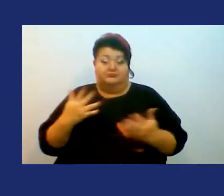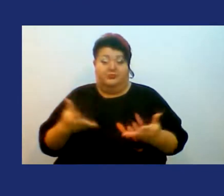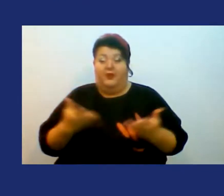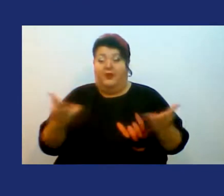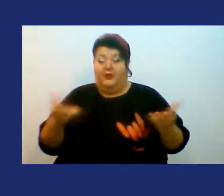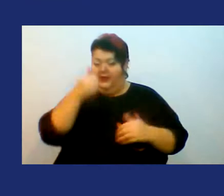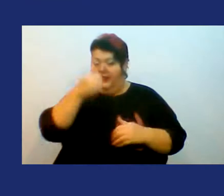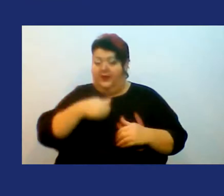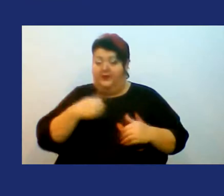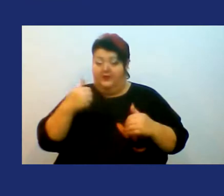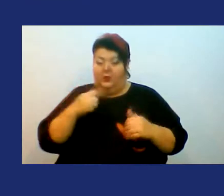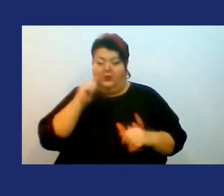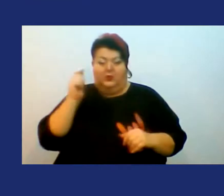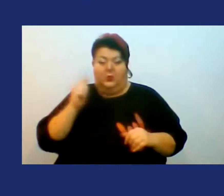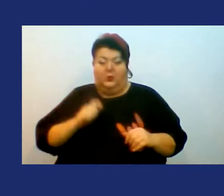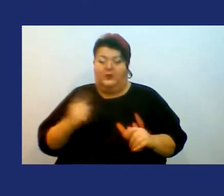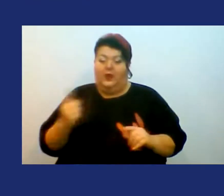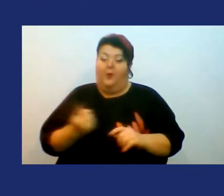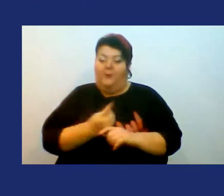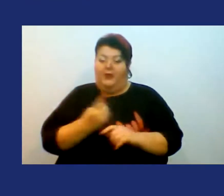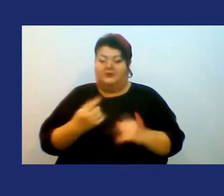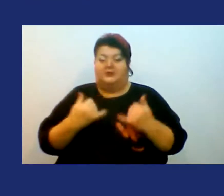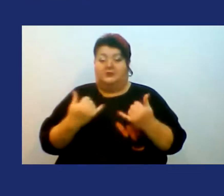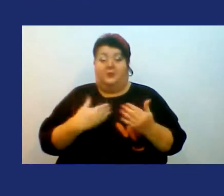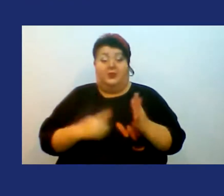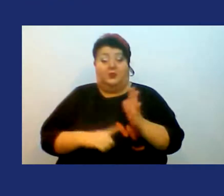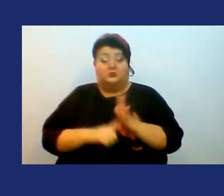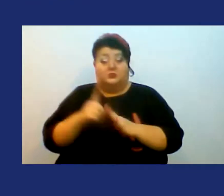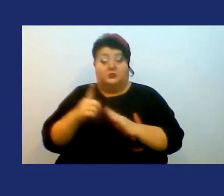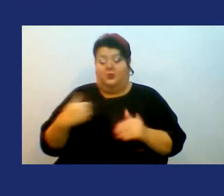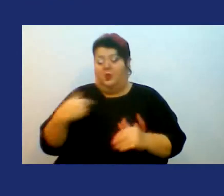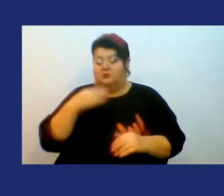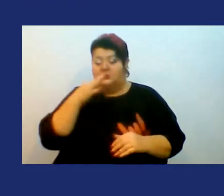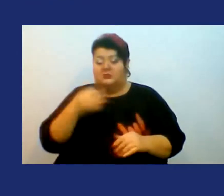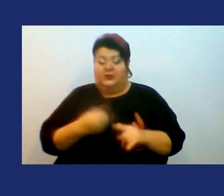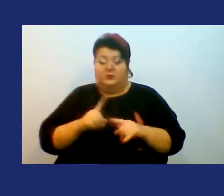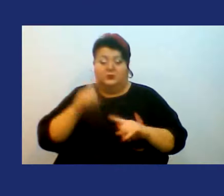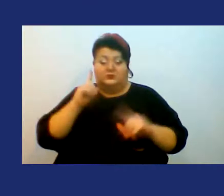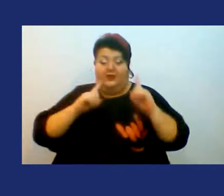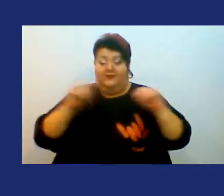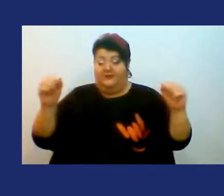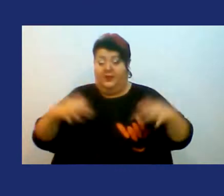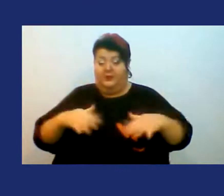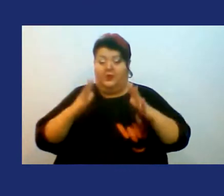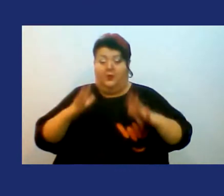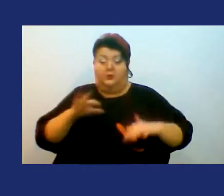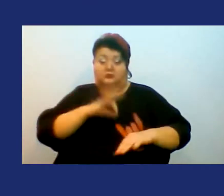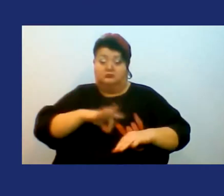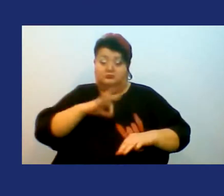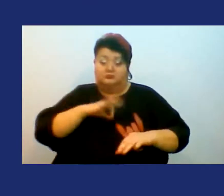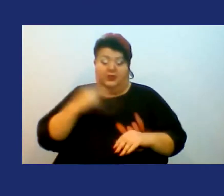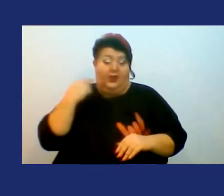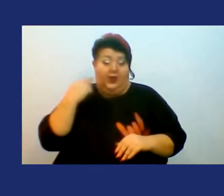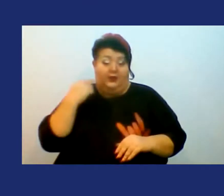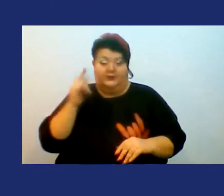offered in both English and Ukrainian. To access the Ukrainian translation, please switch to Spanish on